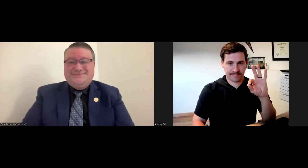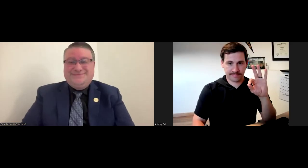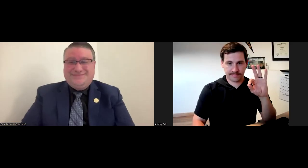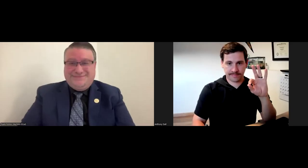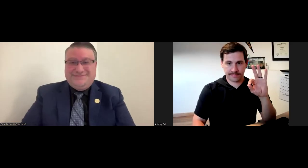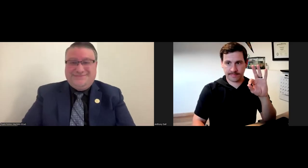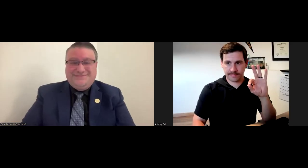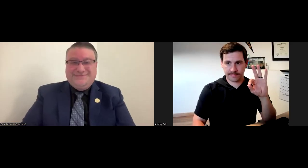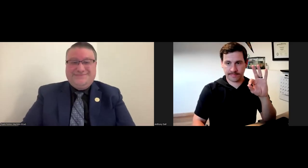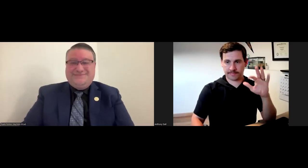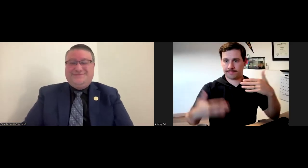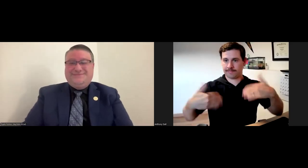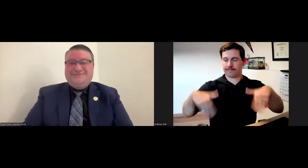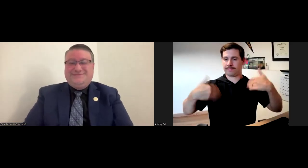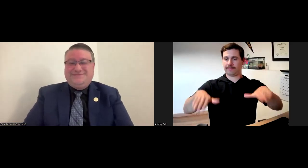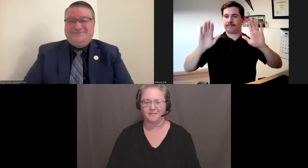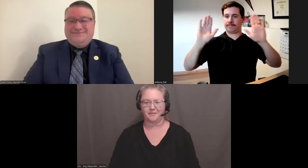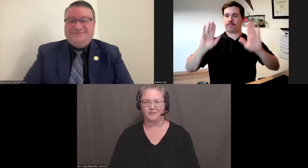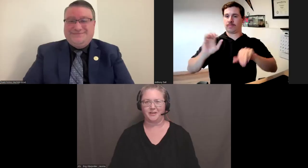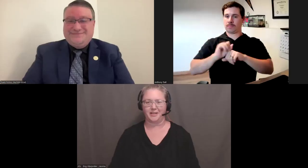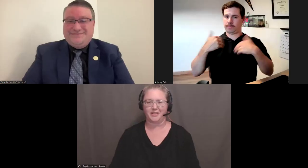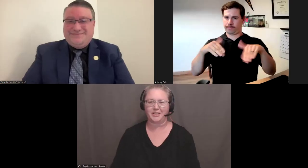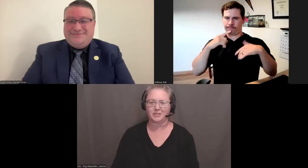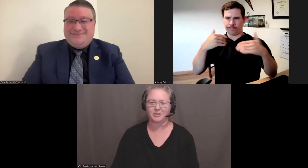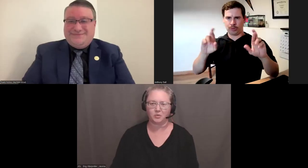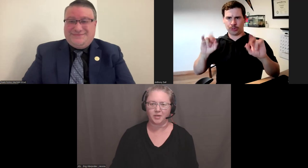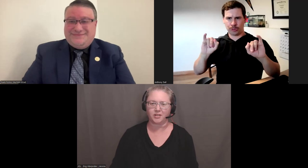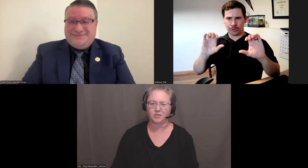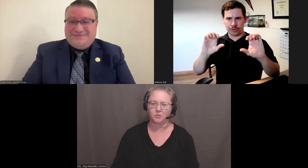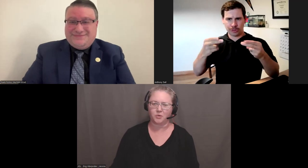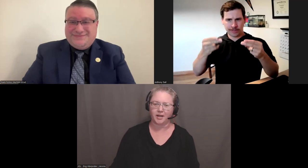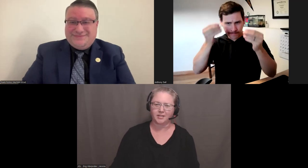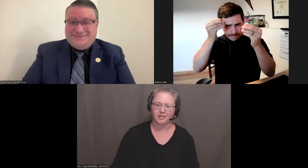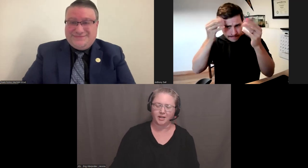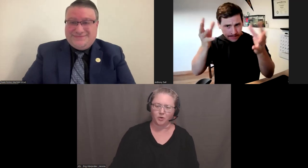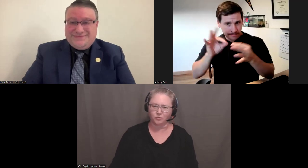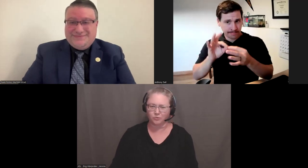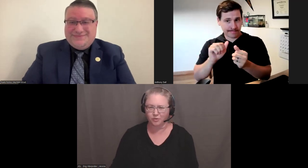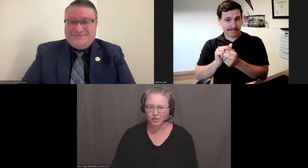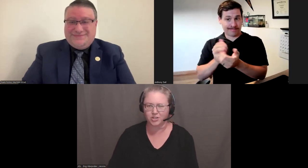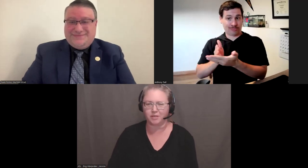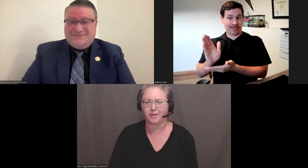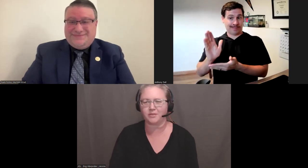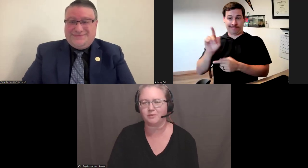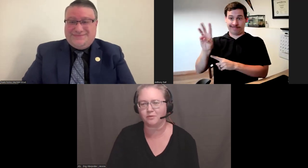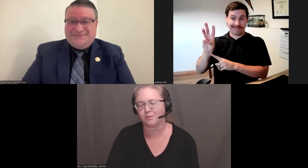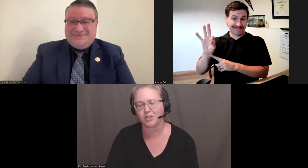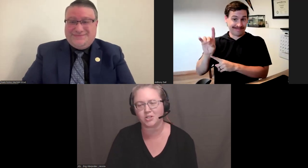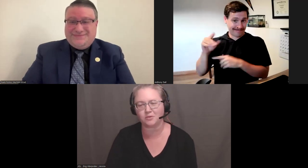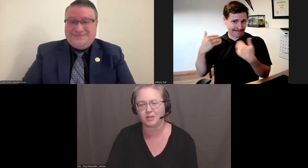All right, I'll just wait for Frank. Thank you so much. What a rich amount of information you've been